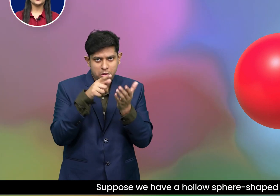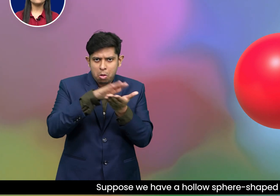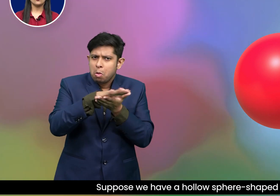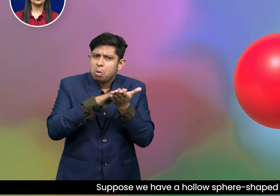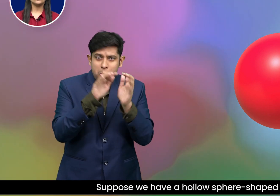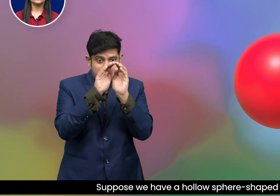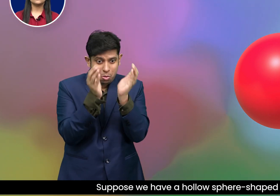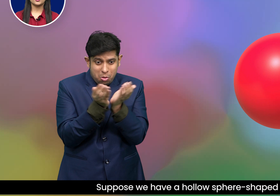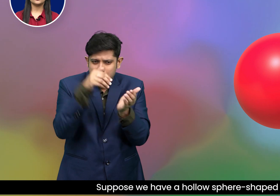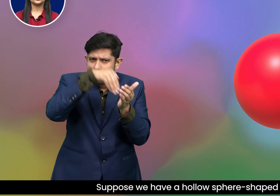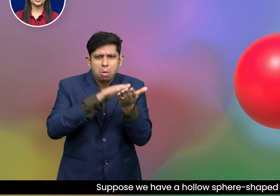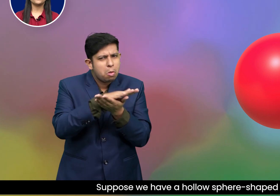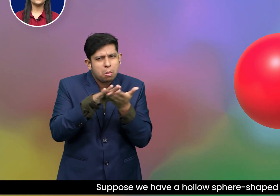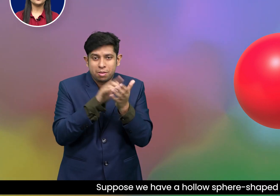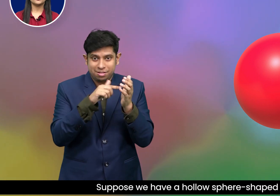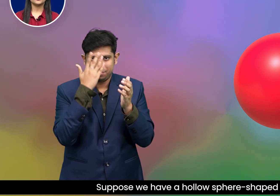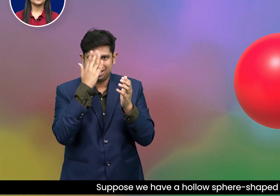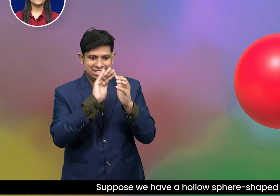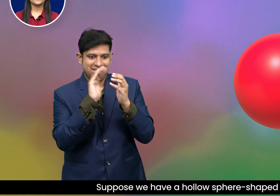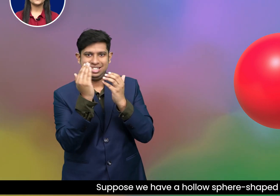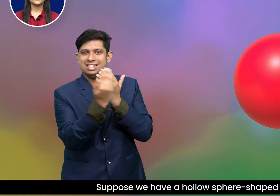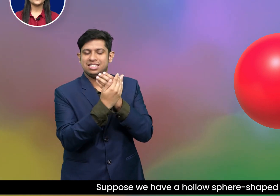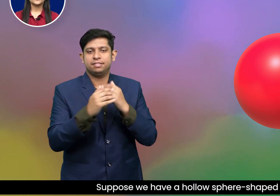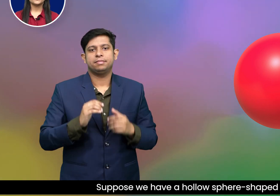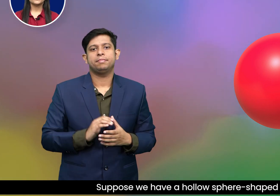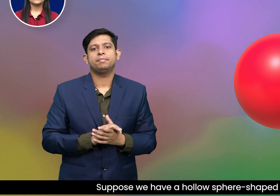Suppose we have a hollow sphere-shaped mirror.